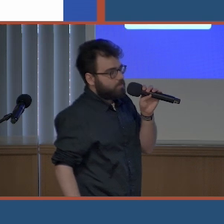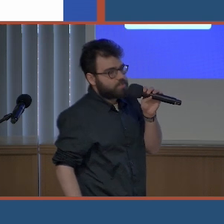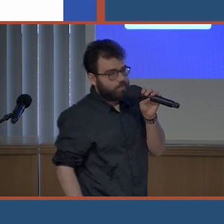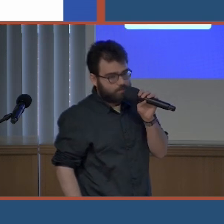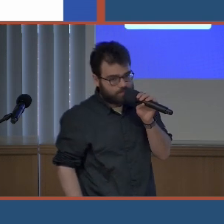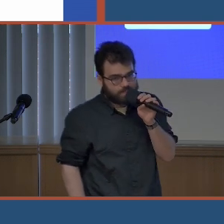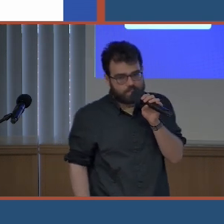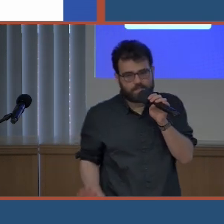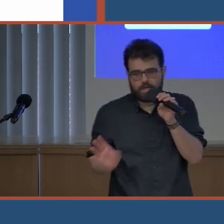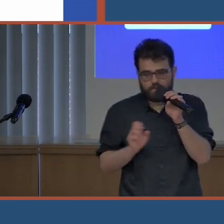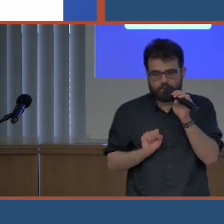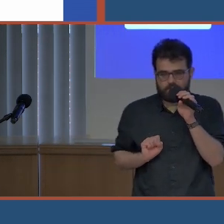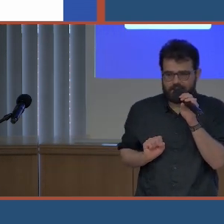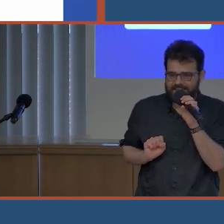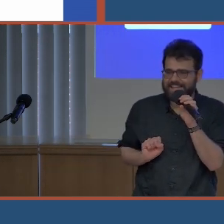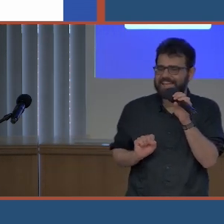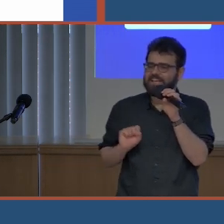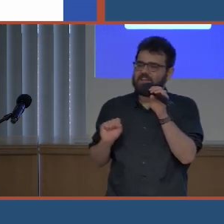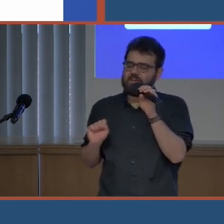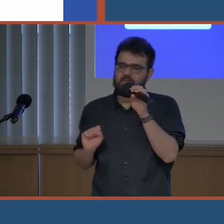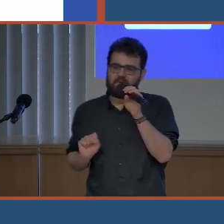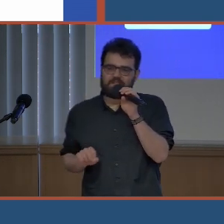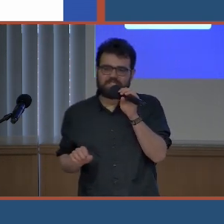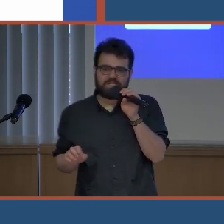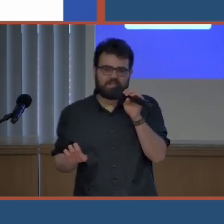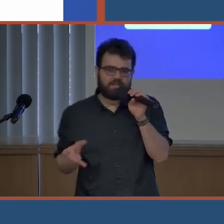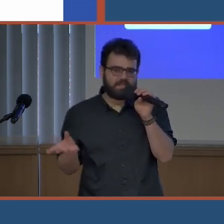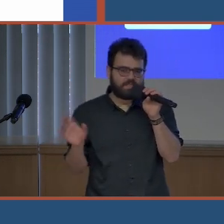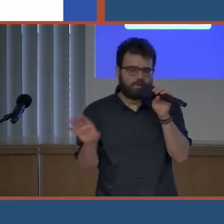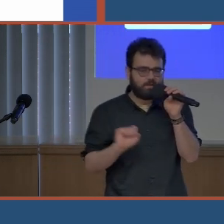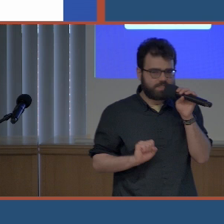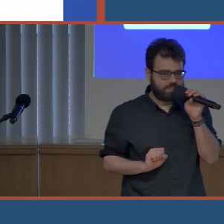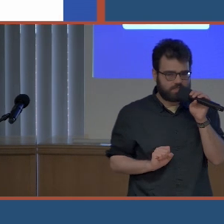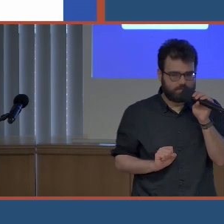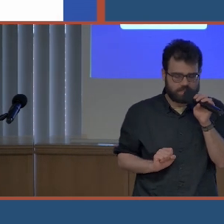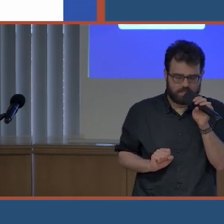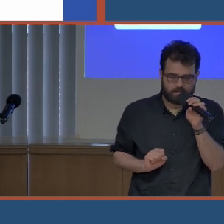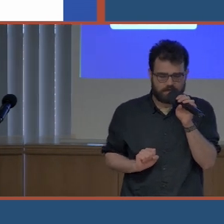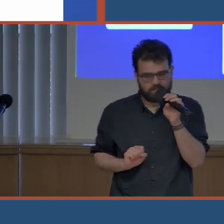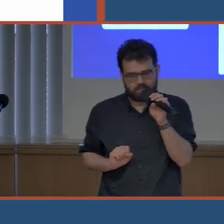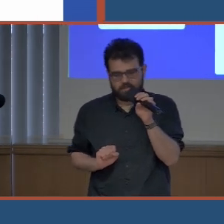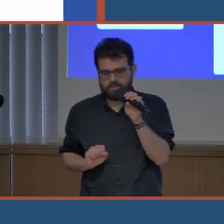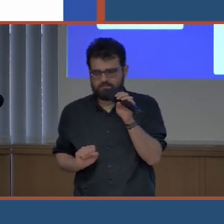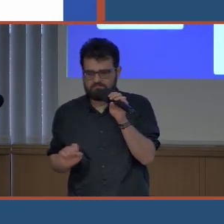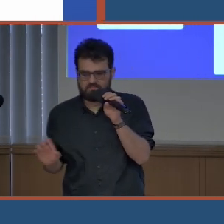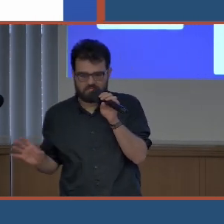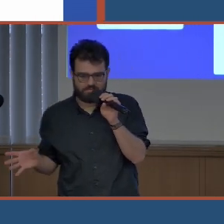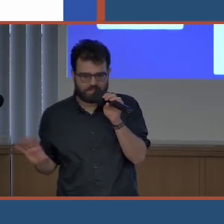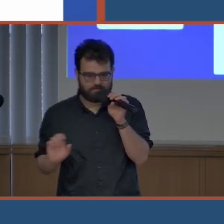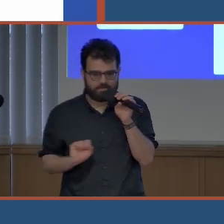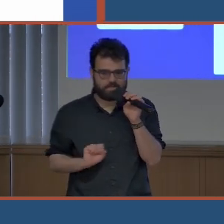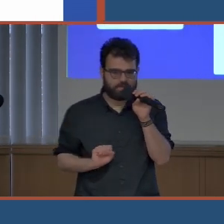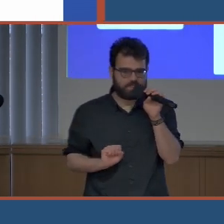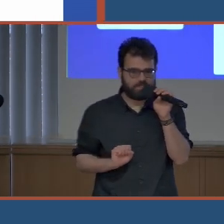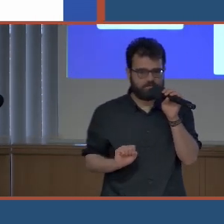I'm not sure about the percentage, so I don't want to lie. But let's say Polish and German sign language, I think maybe